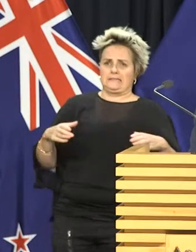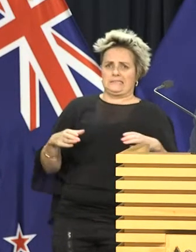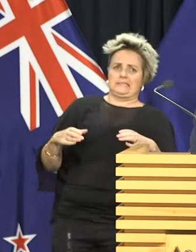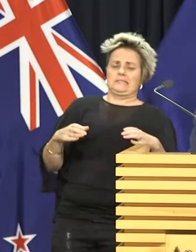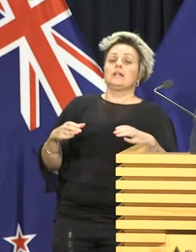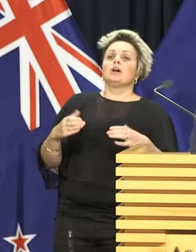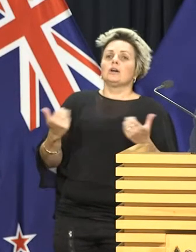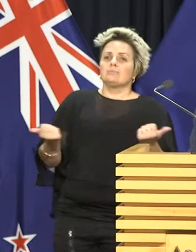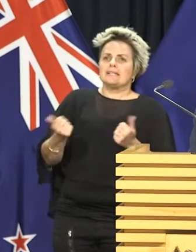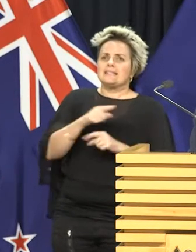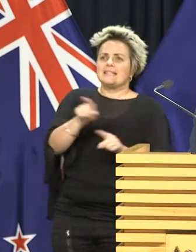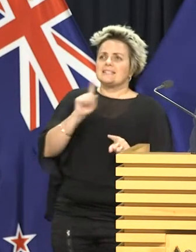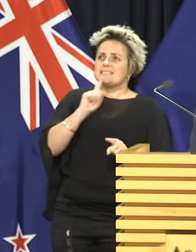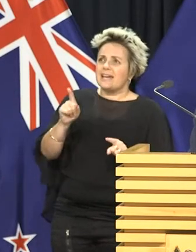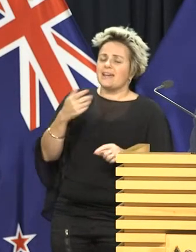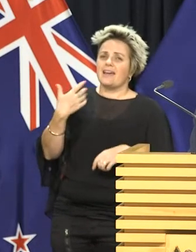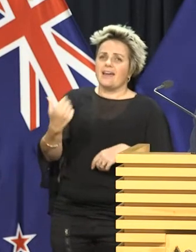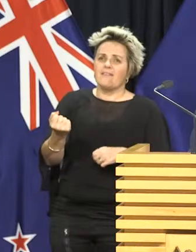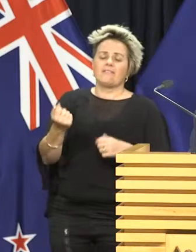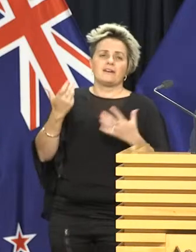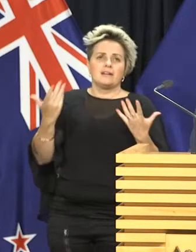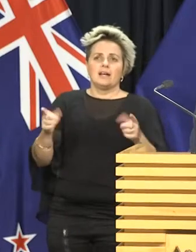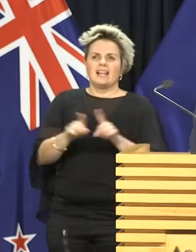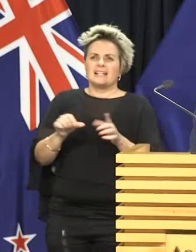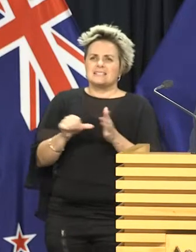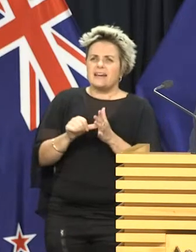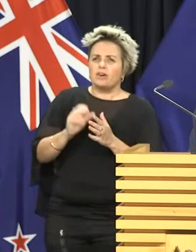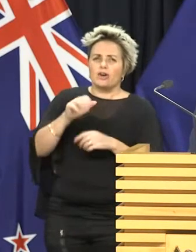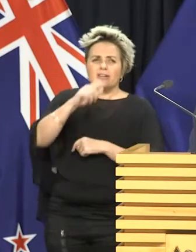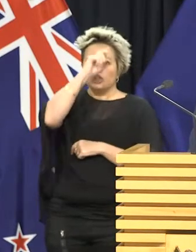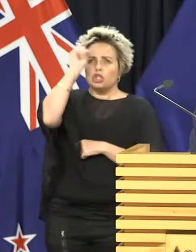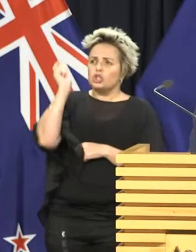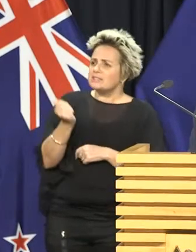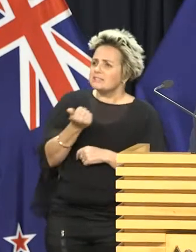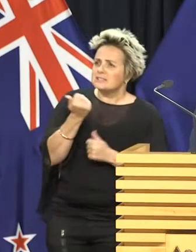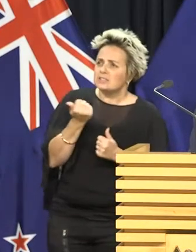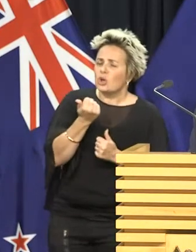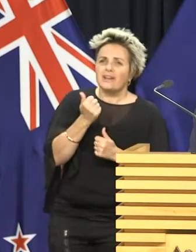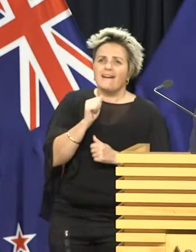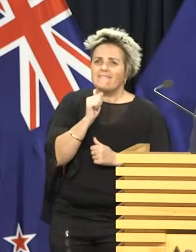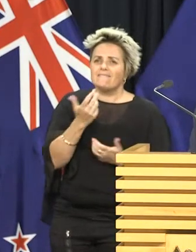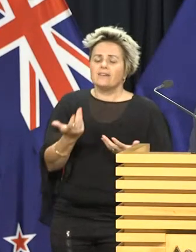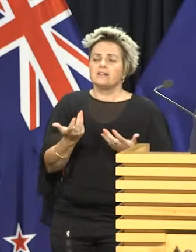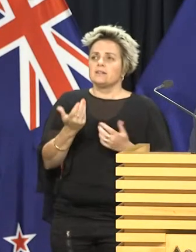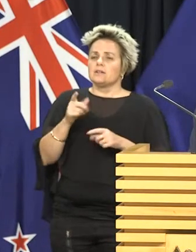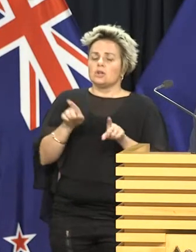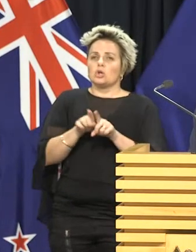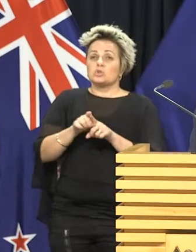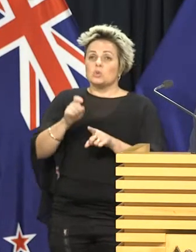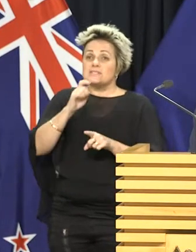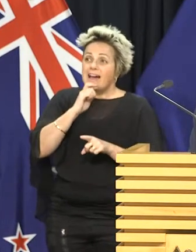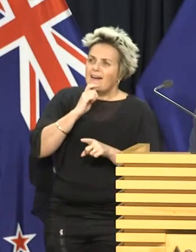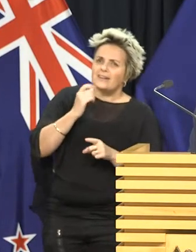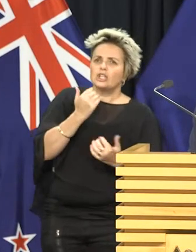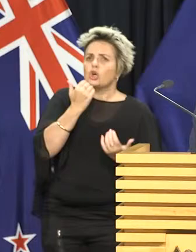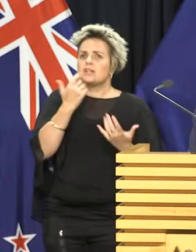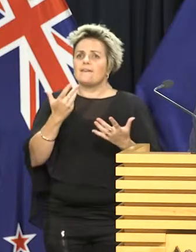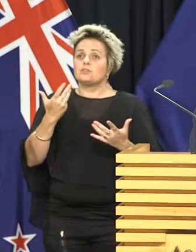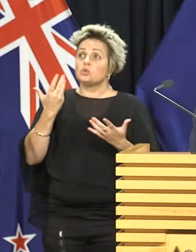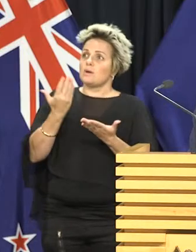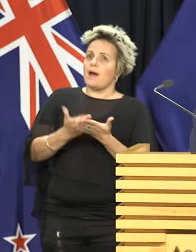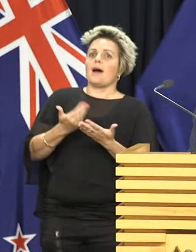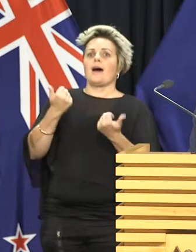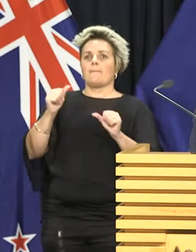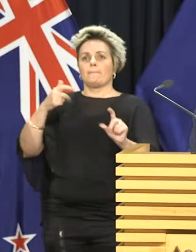already saying that they've got nursing difficulties, they've got capacity difficulties with staff to be able to administer the